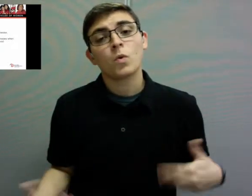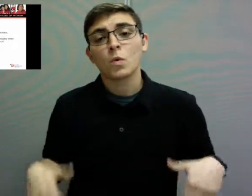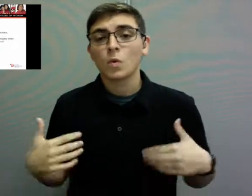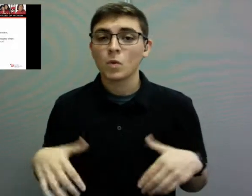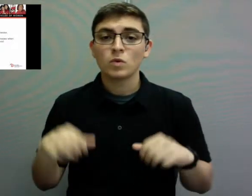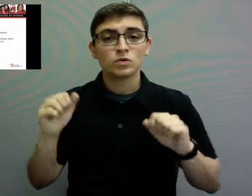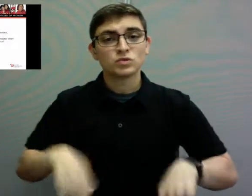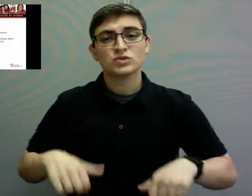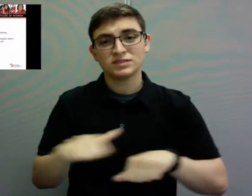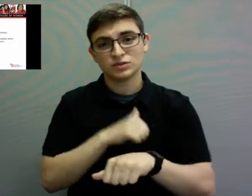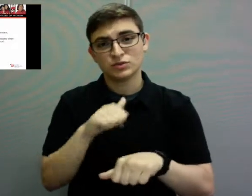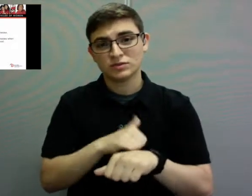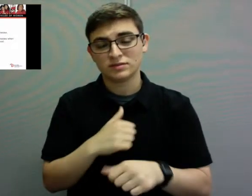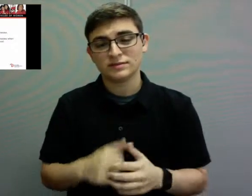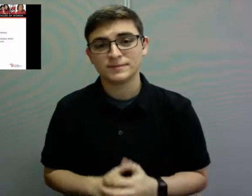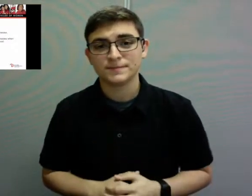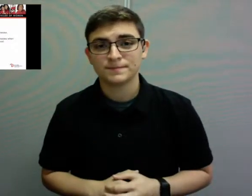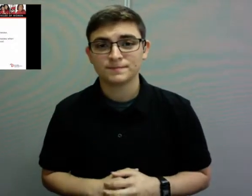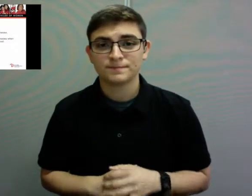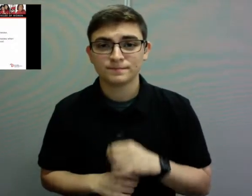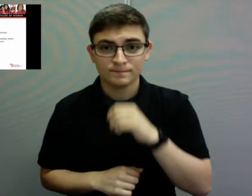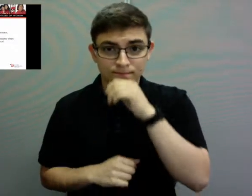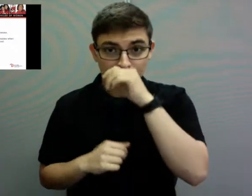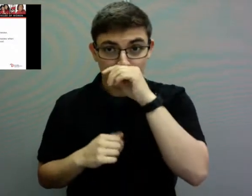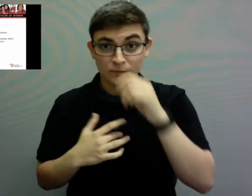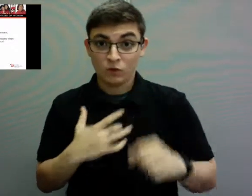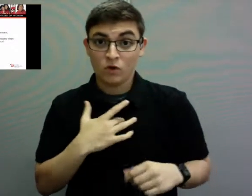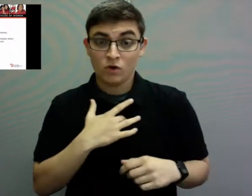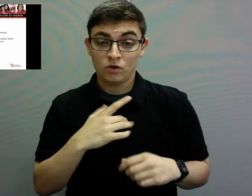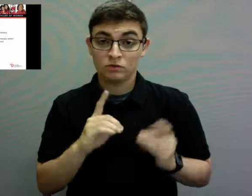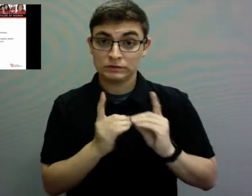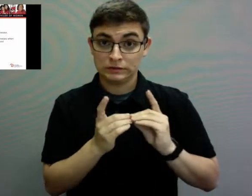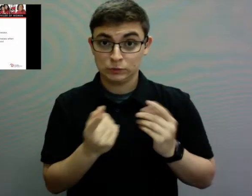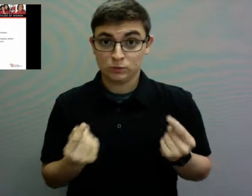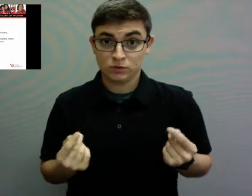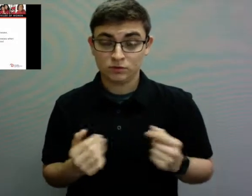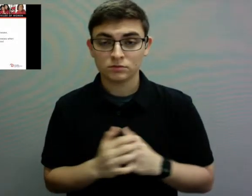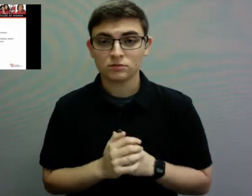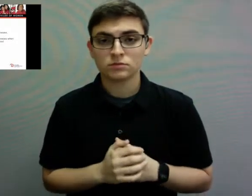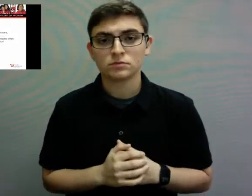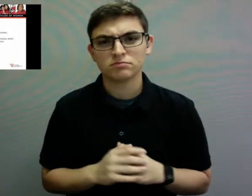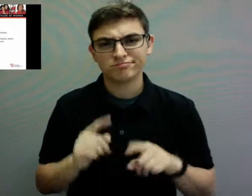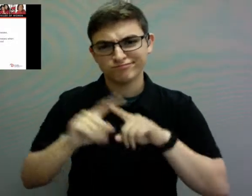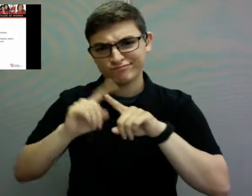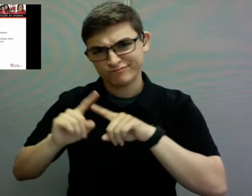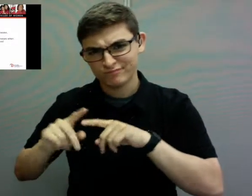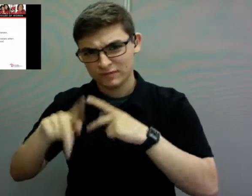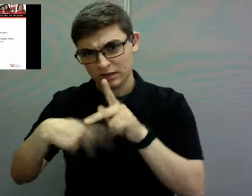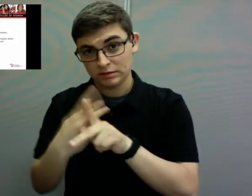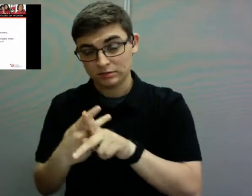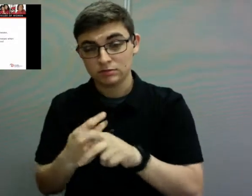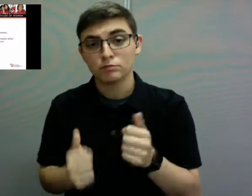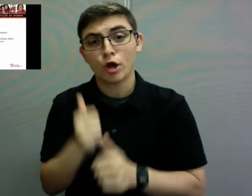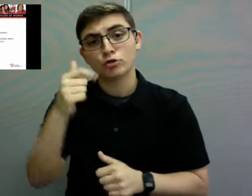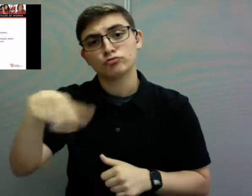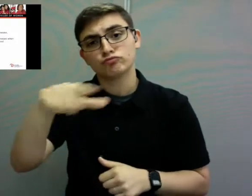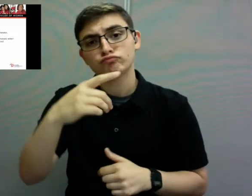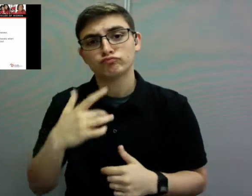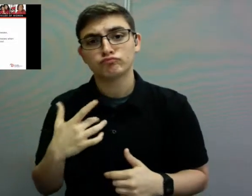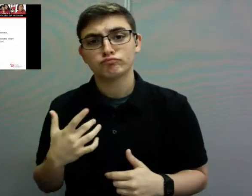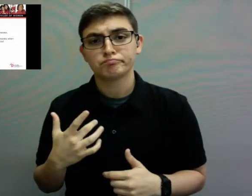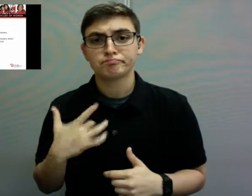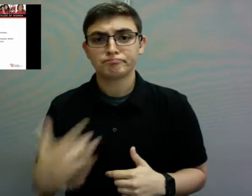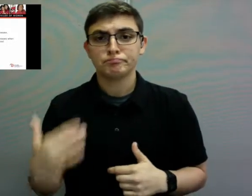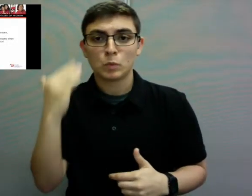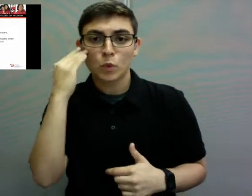So what is heart disease? There are many different forms of heart disease. The one that you probably have heard the most about would be coronary